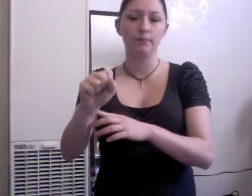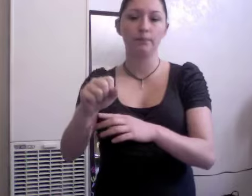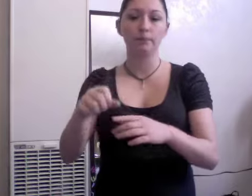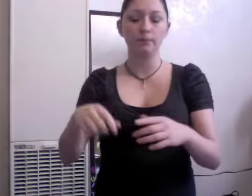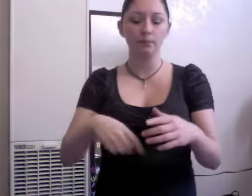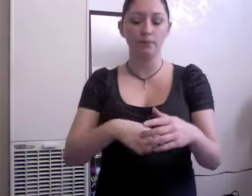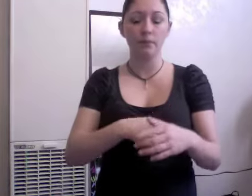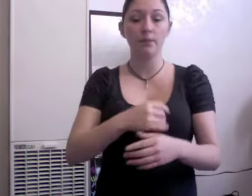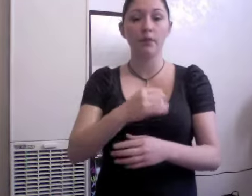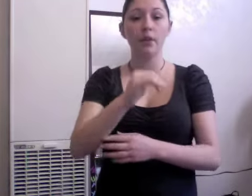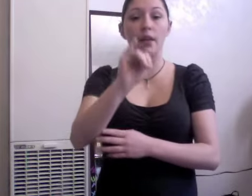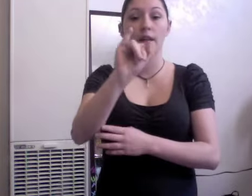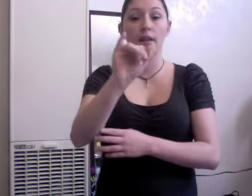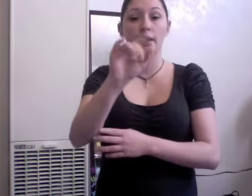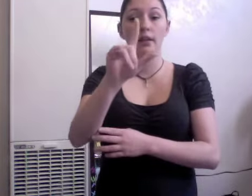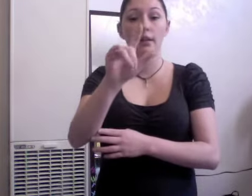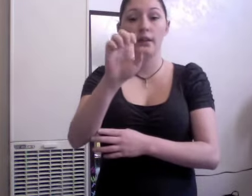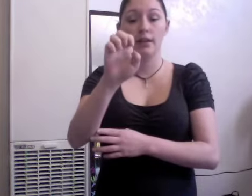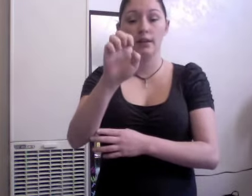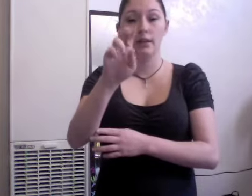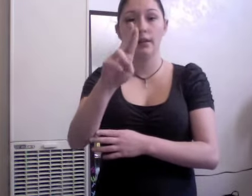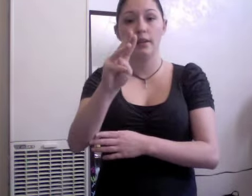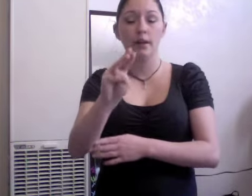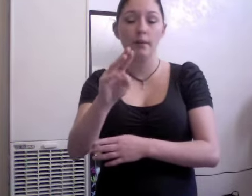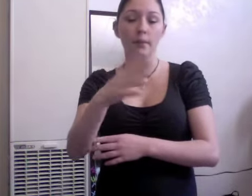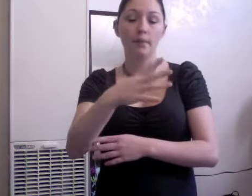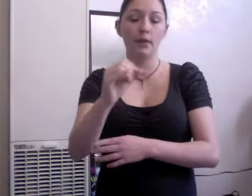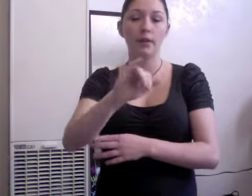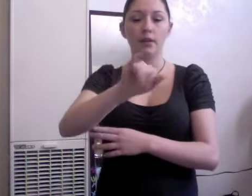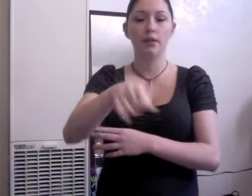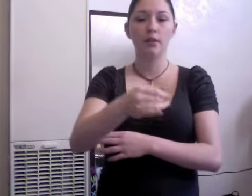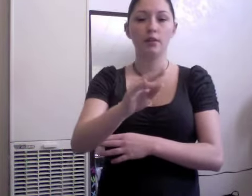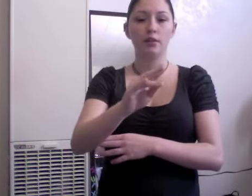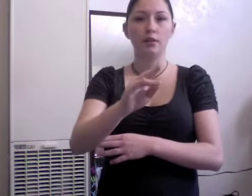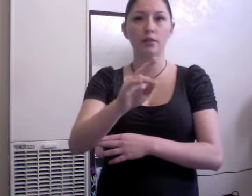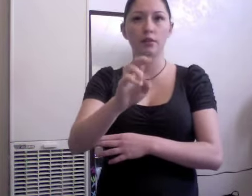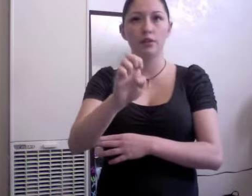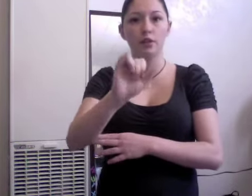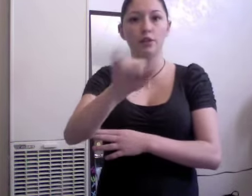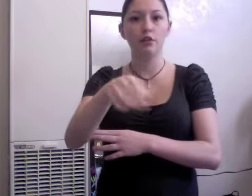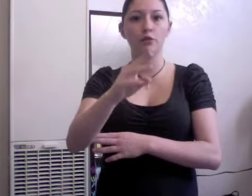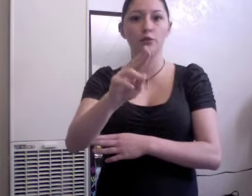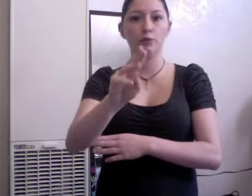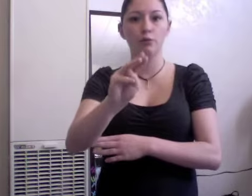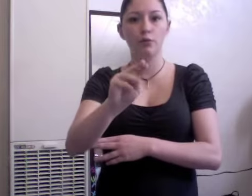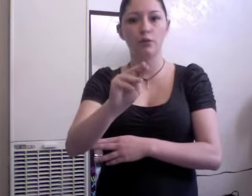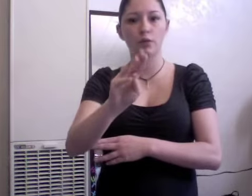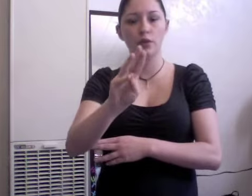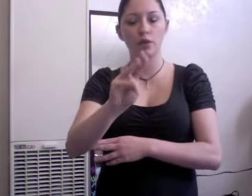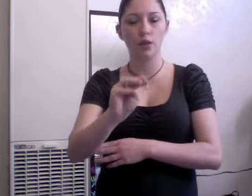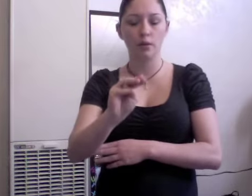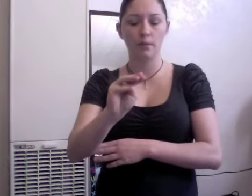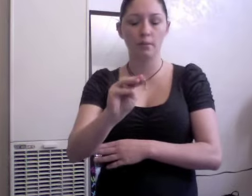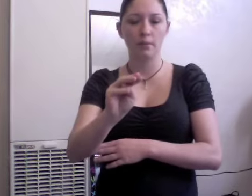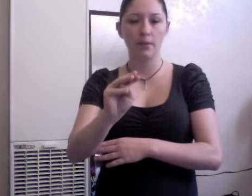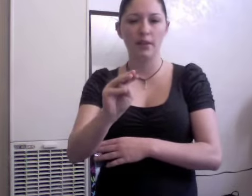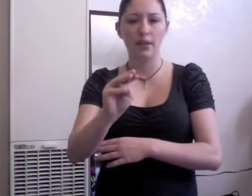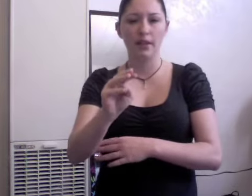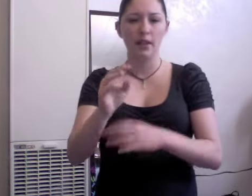intestine, and those really, their big function is to absorb up all the nutrients that have been broken down by the stomach and the small